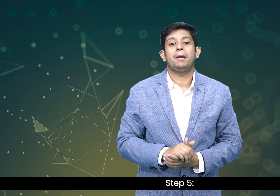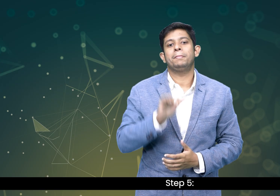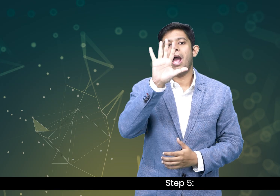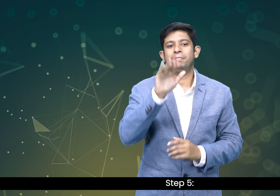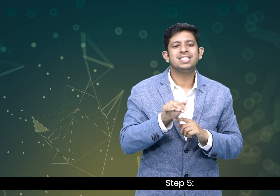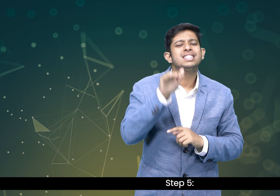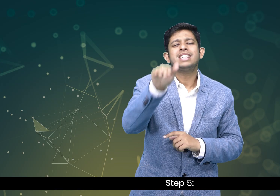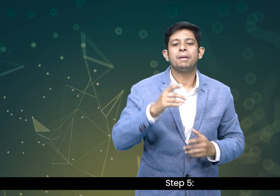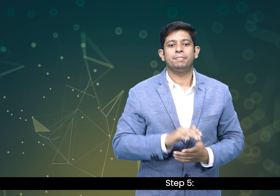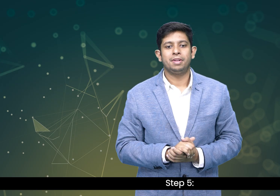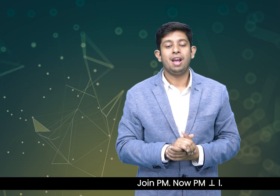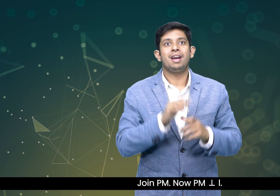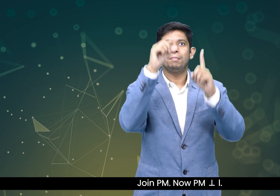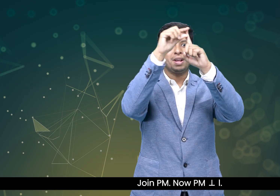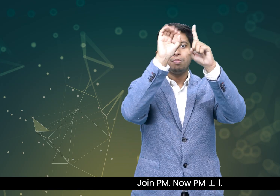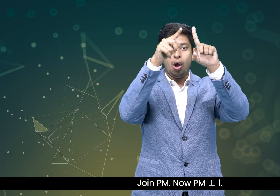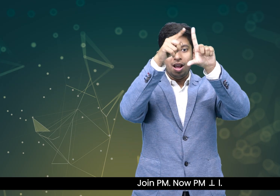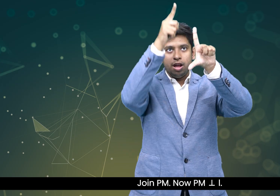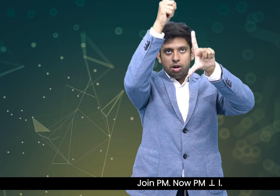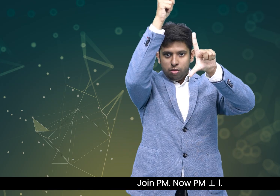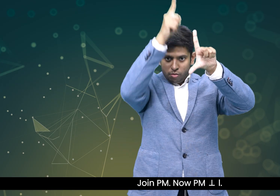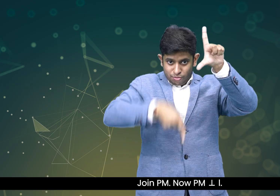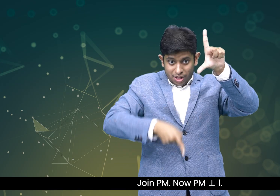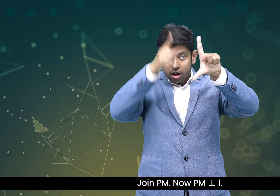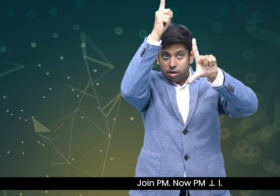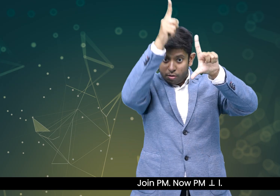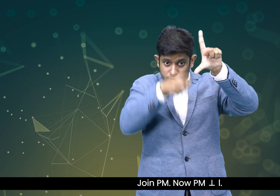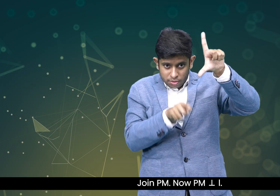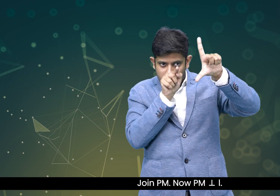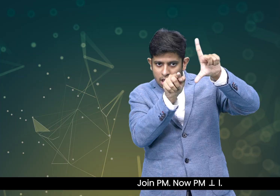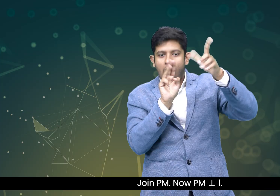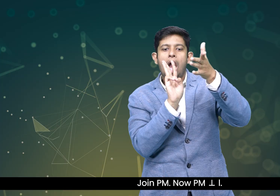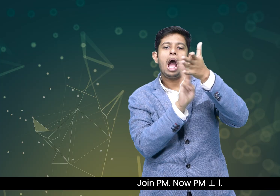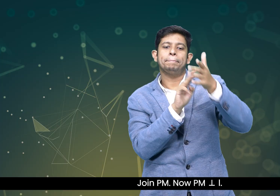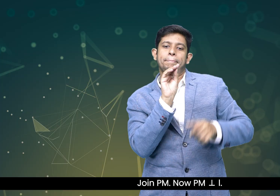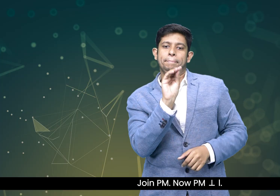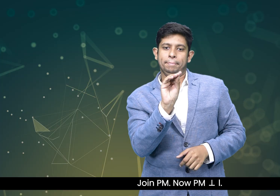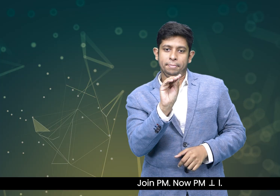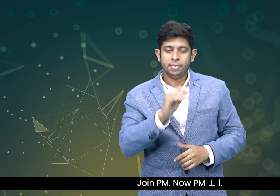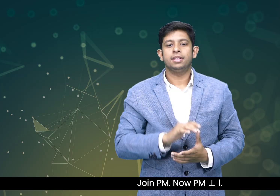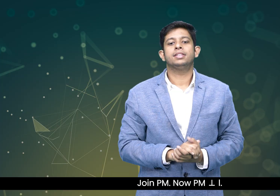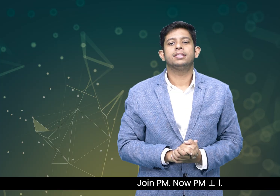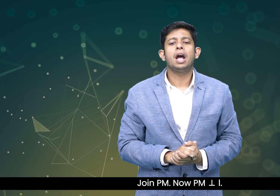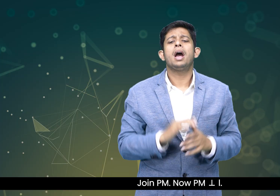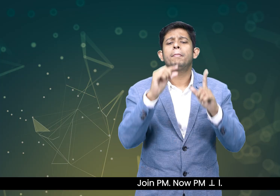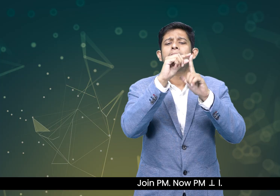Step 5. Join PM. Now PM perpendicular to L.